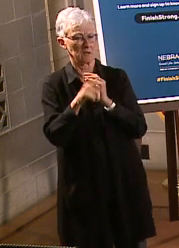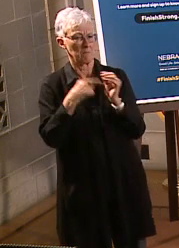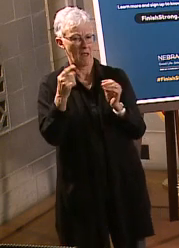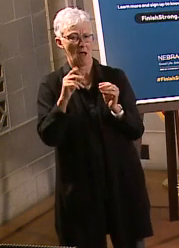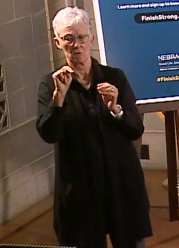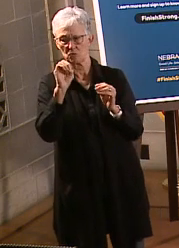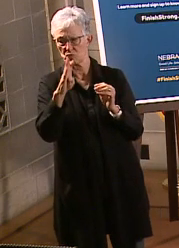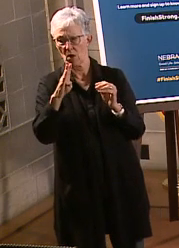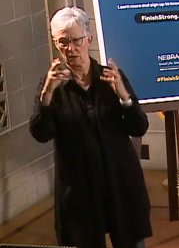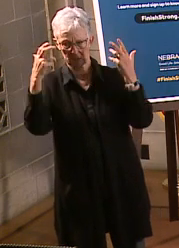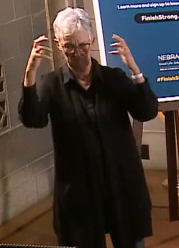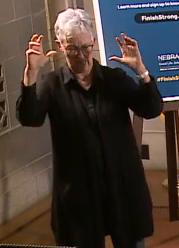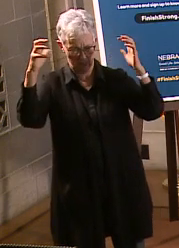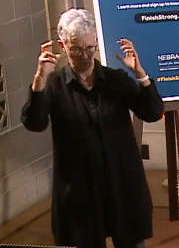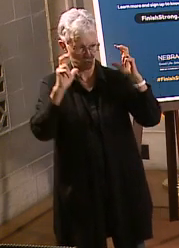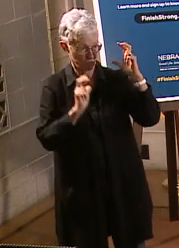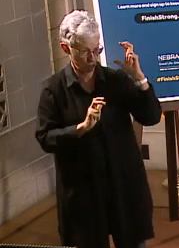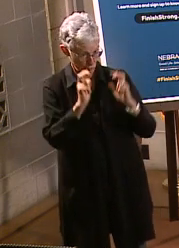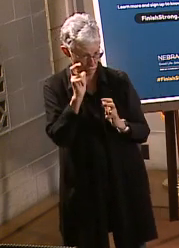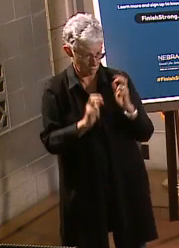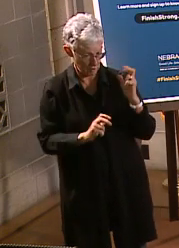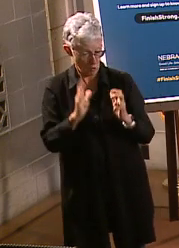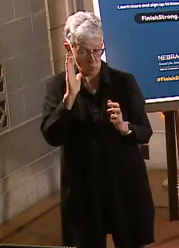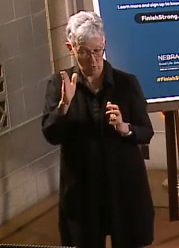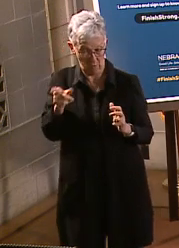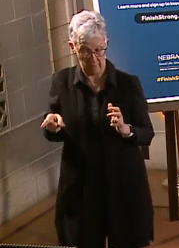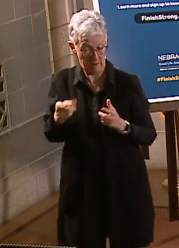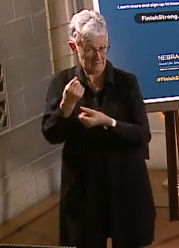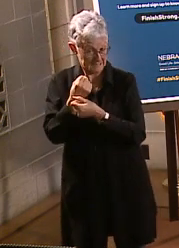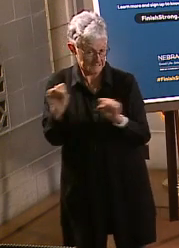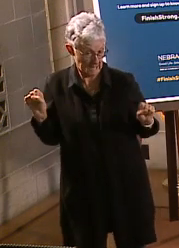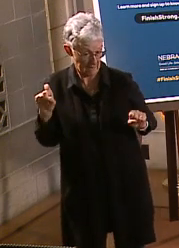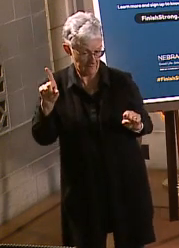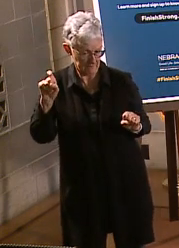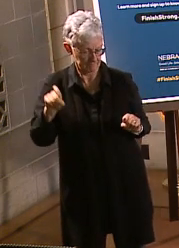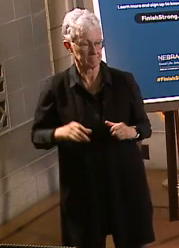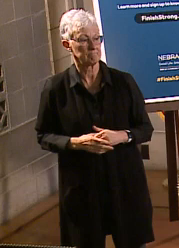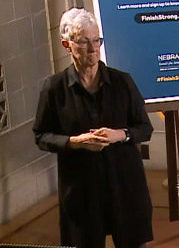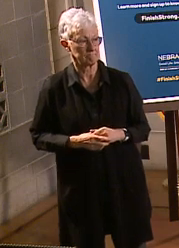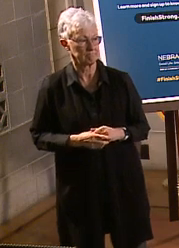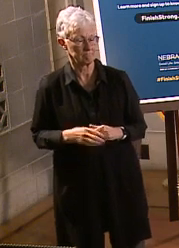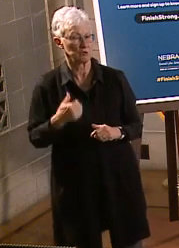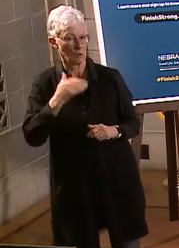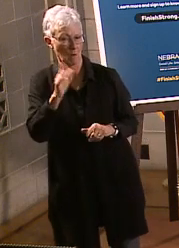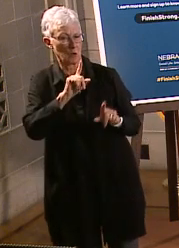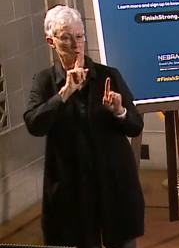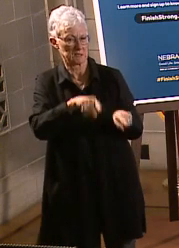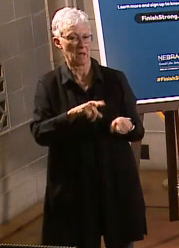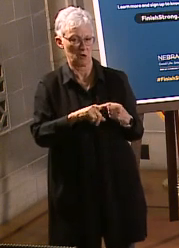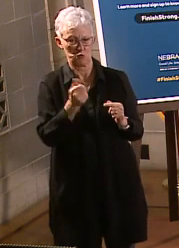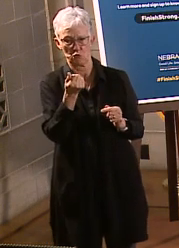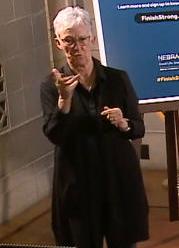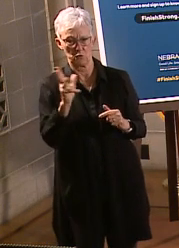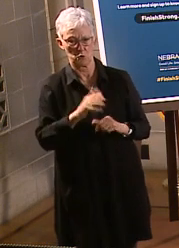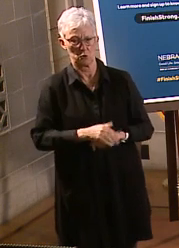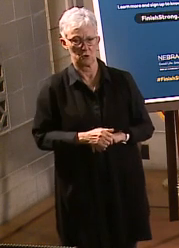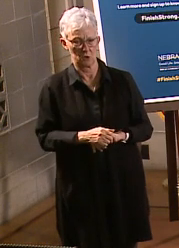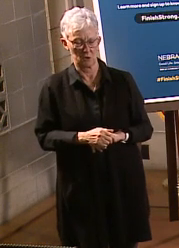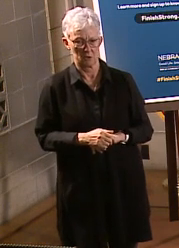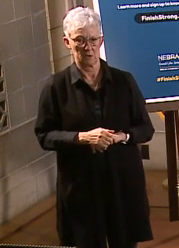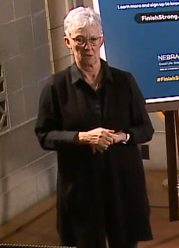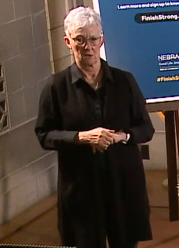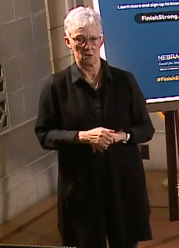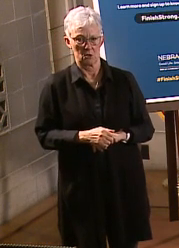is being done to ensure the events over the next couple of weeks? So I'll address a couple of these things. So with regard to